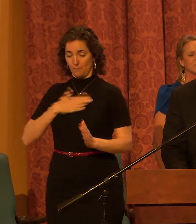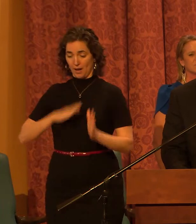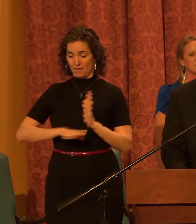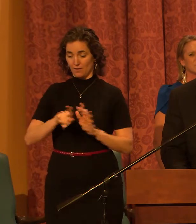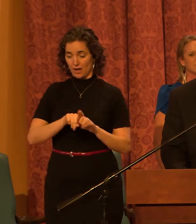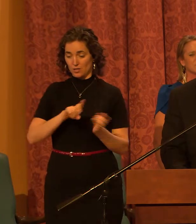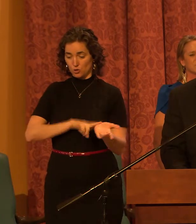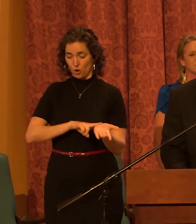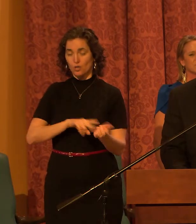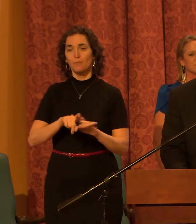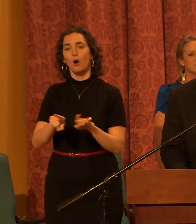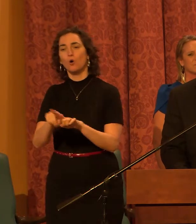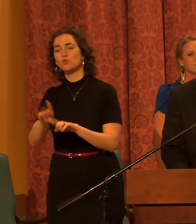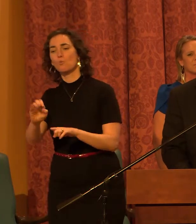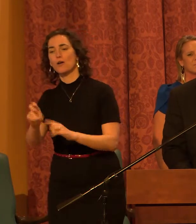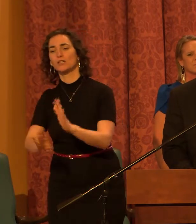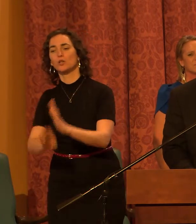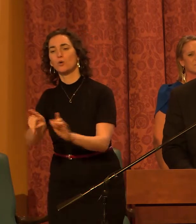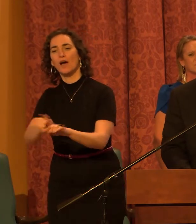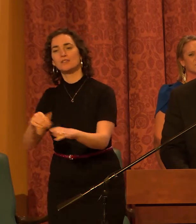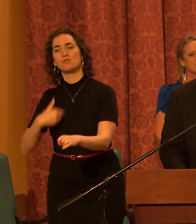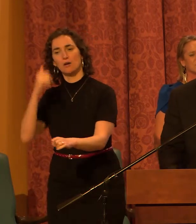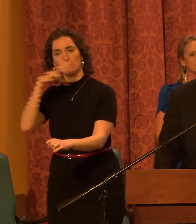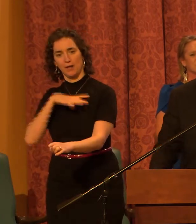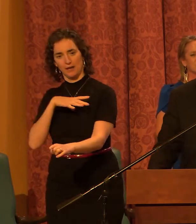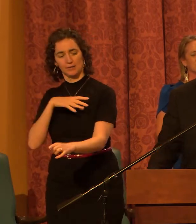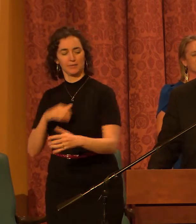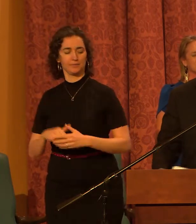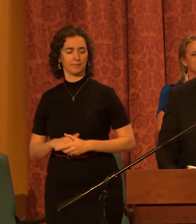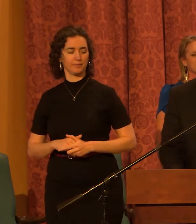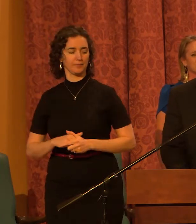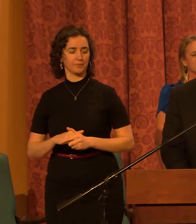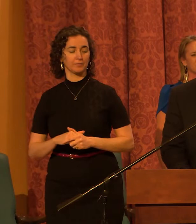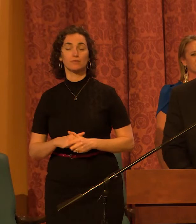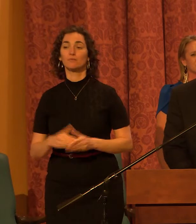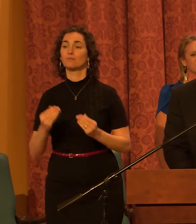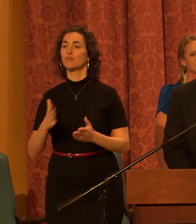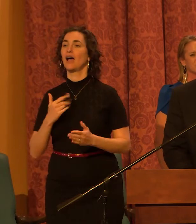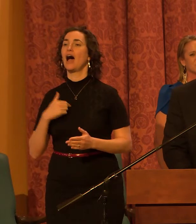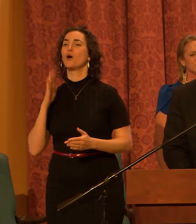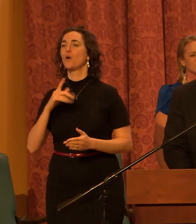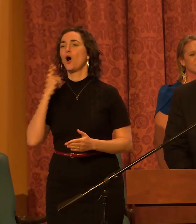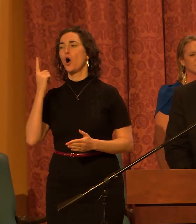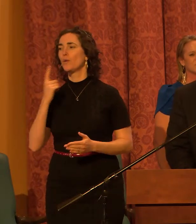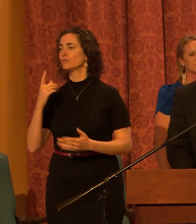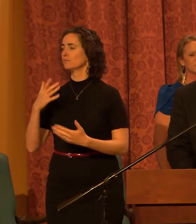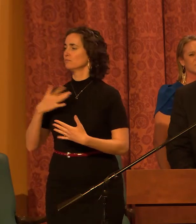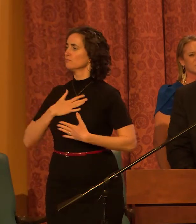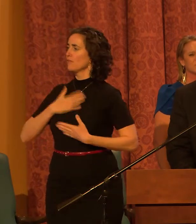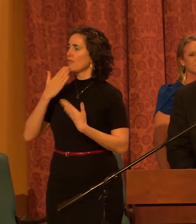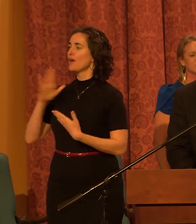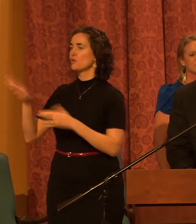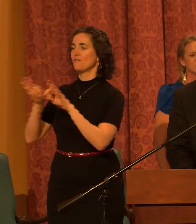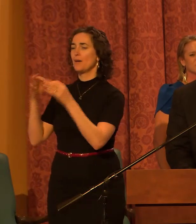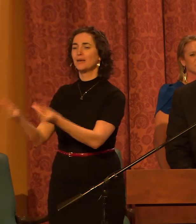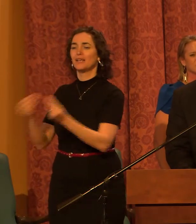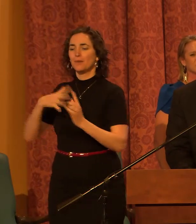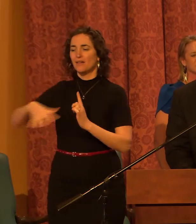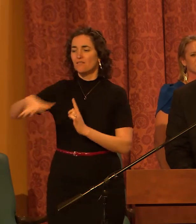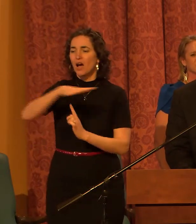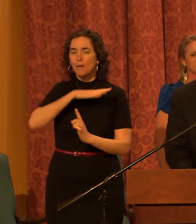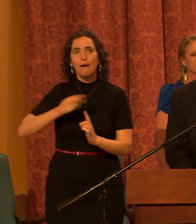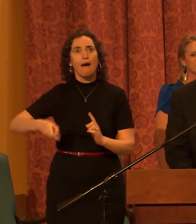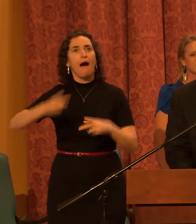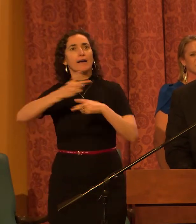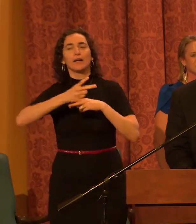as a nurse, but for Braden's development as a young man. I will always be thankful for your family for providing me an environment where this level of care